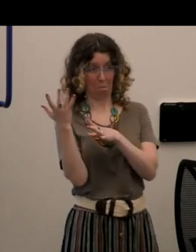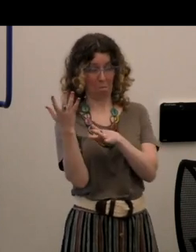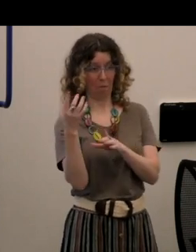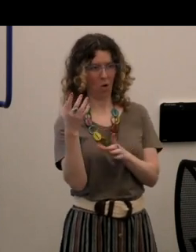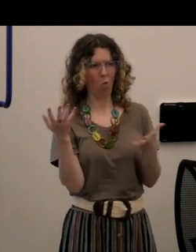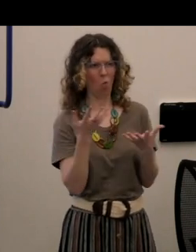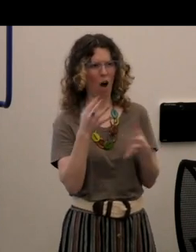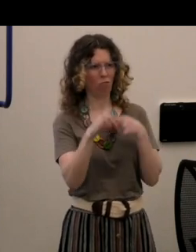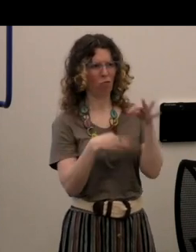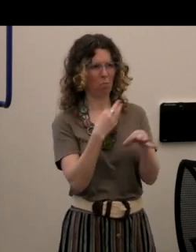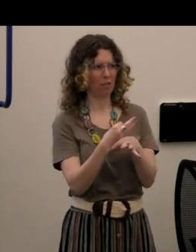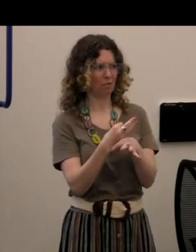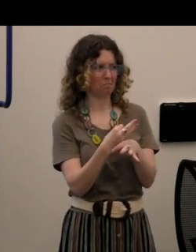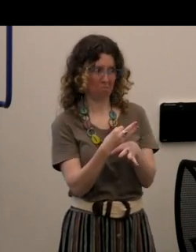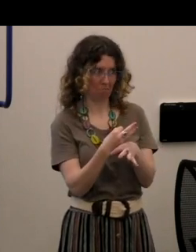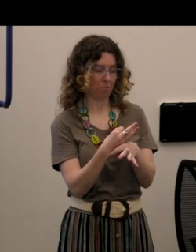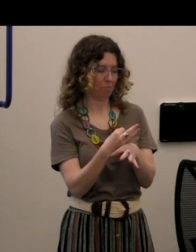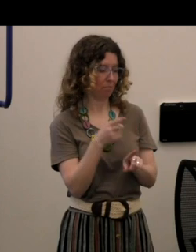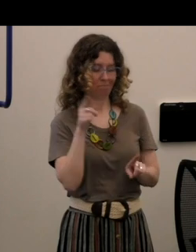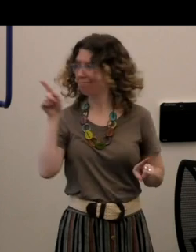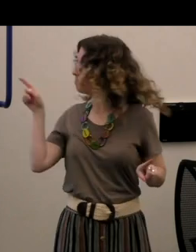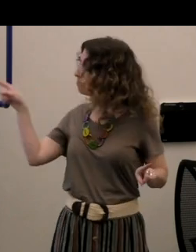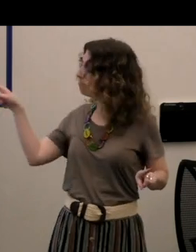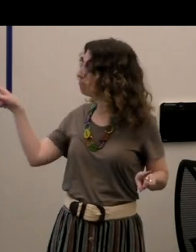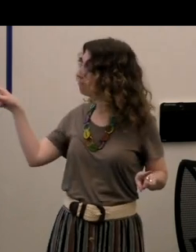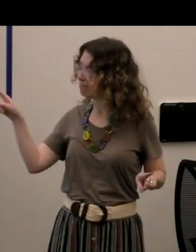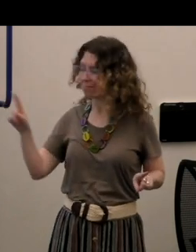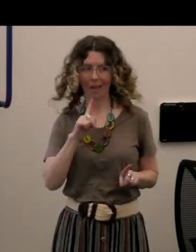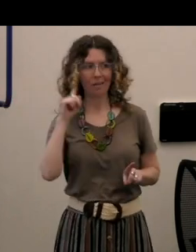Now, if we were to get rid of the medical view, what might replace that?